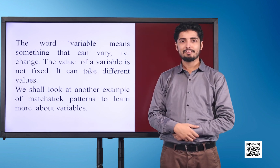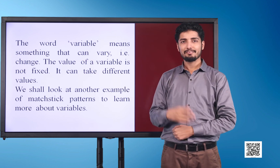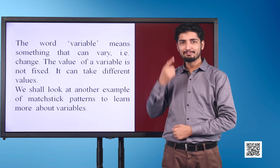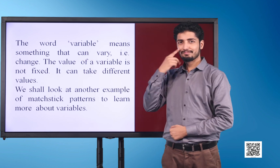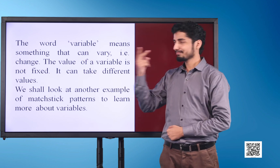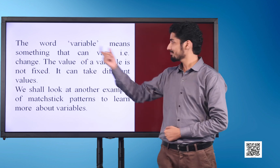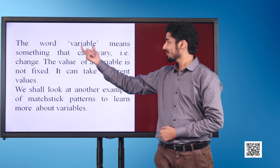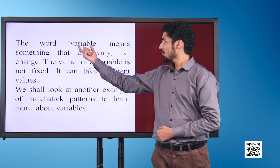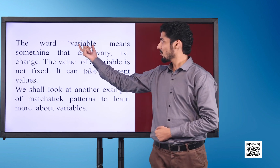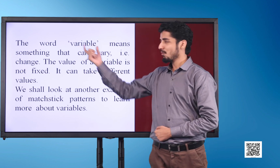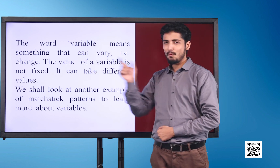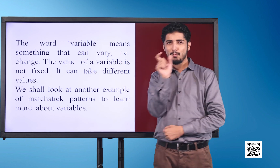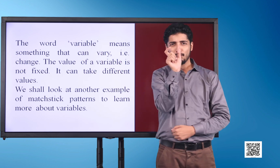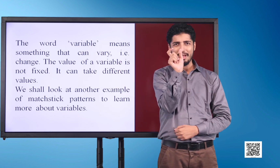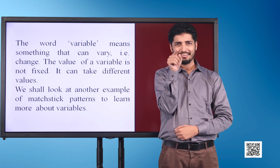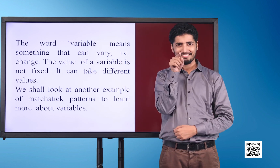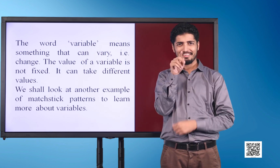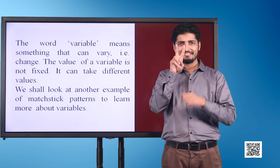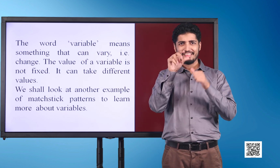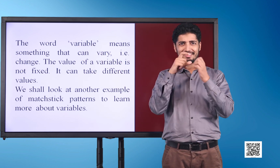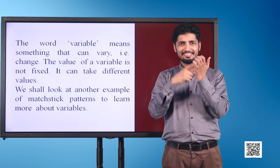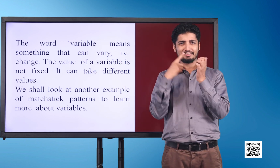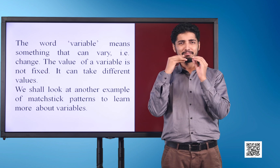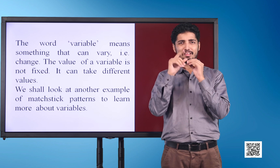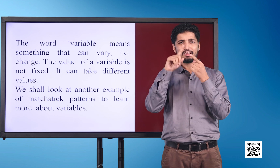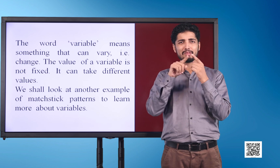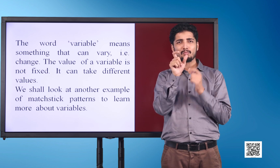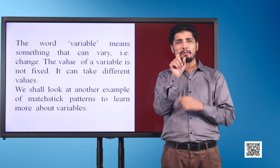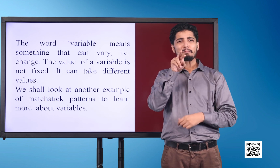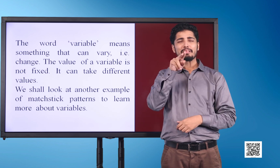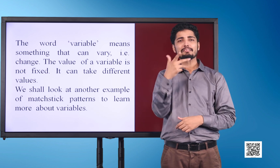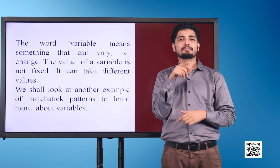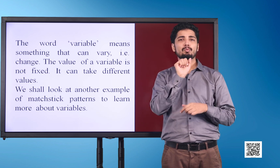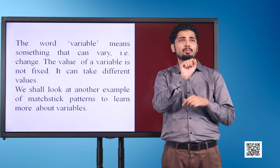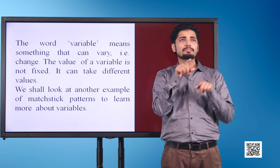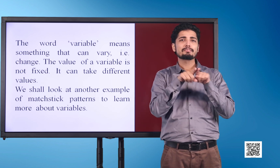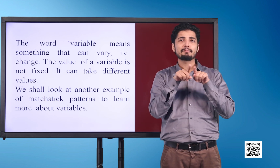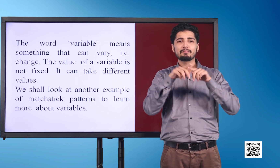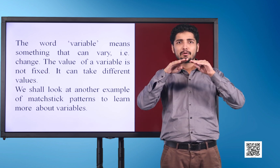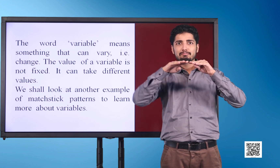The word variable means something that can vary, that is, change.